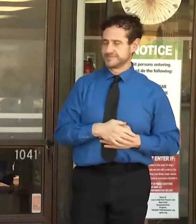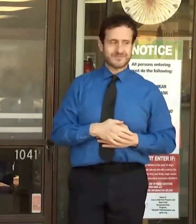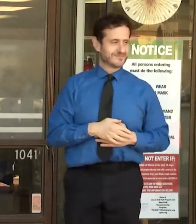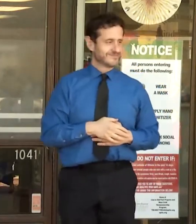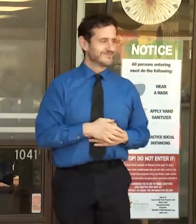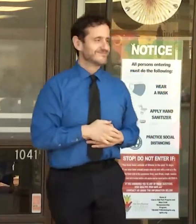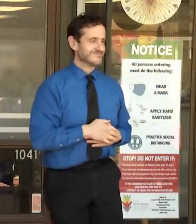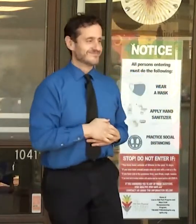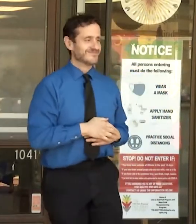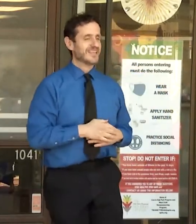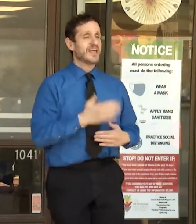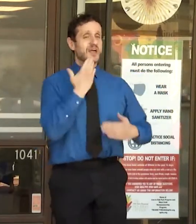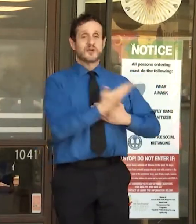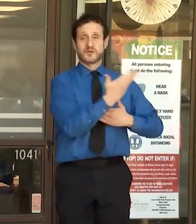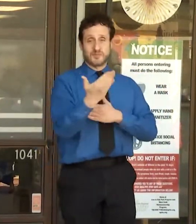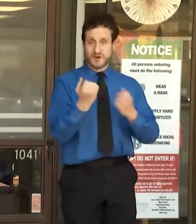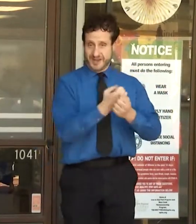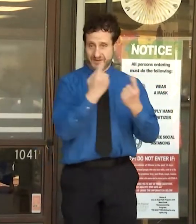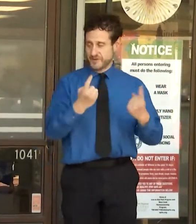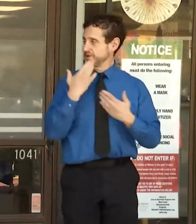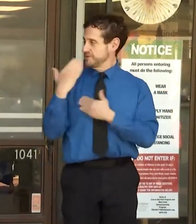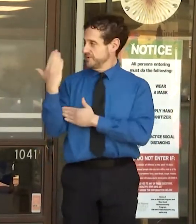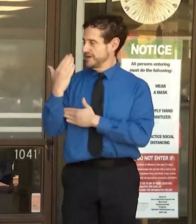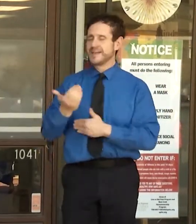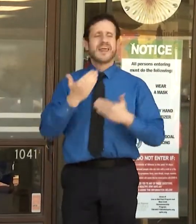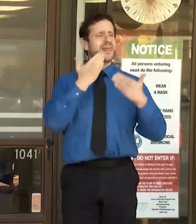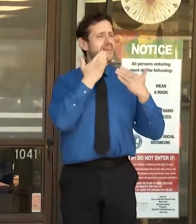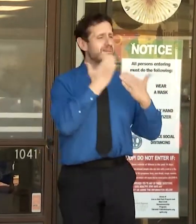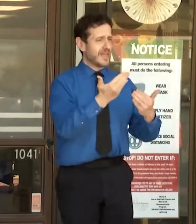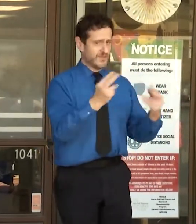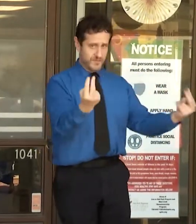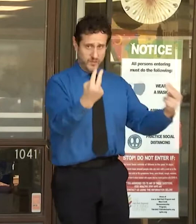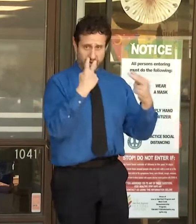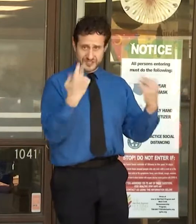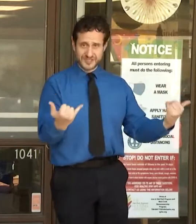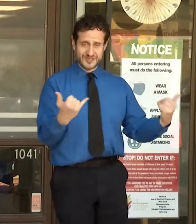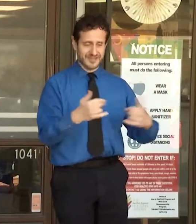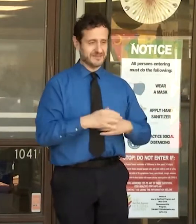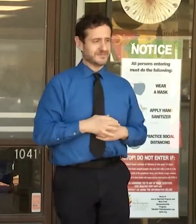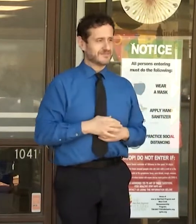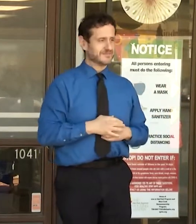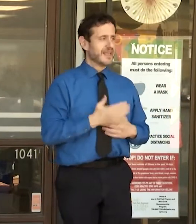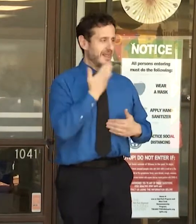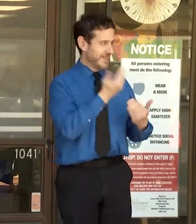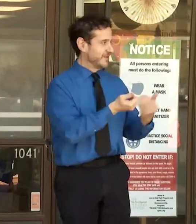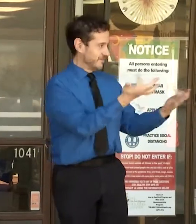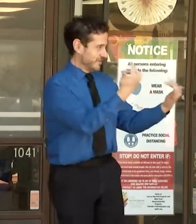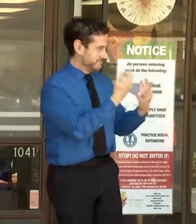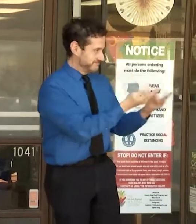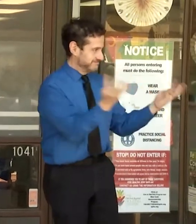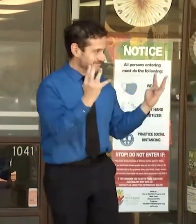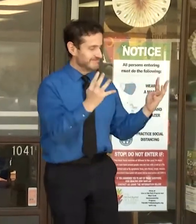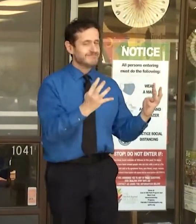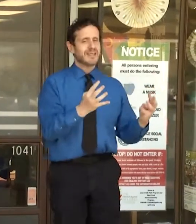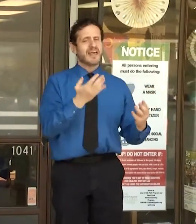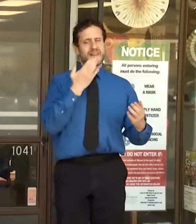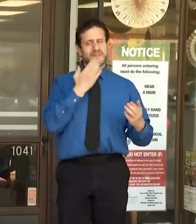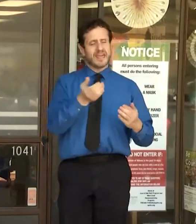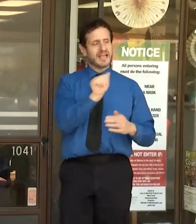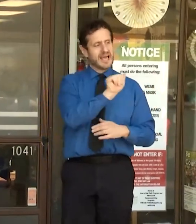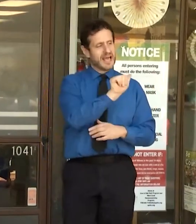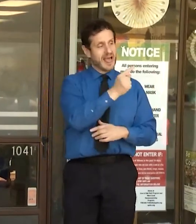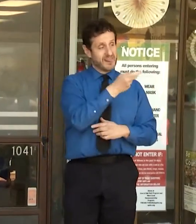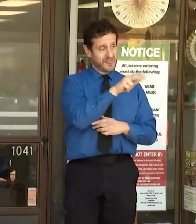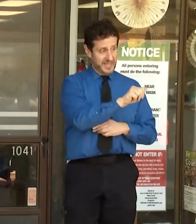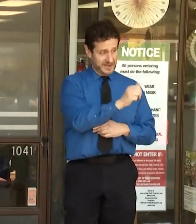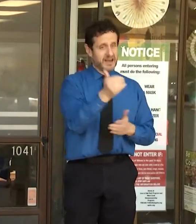Good morning, everyone. Thank you. Thank you for joining us today. I would like to thank Athena again for hosting us and being